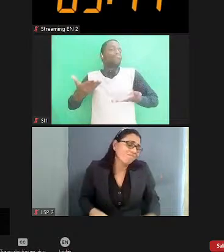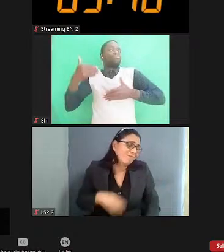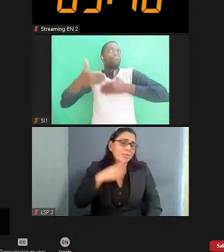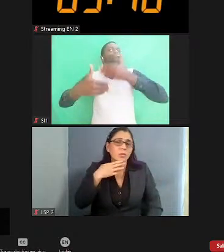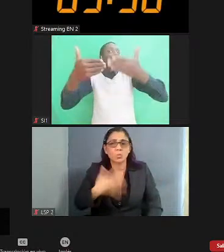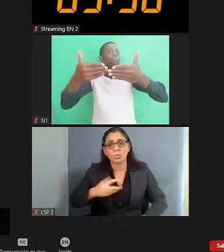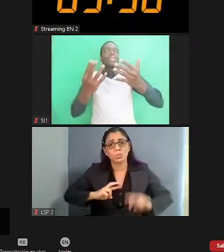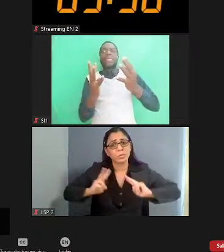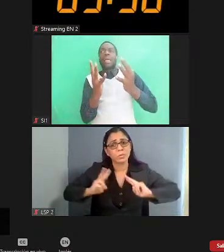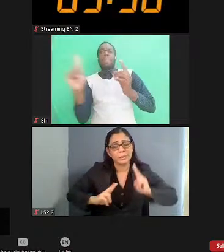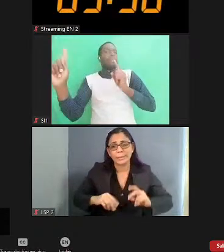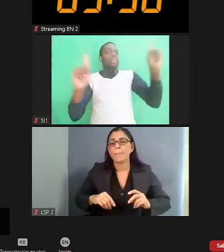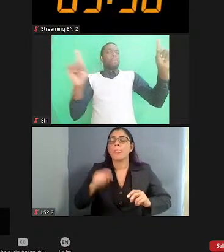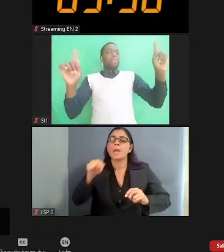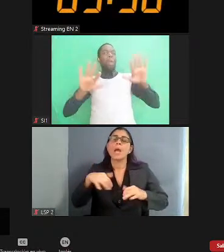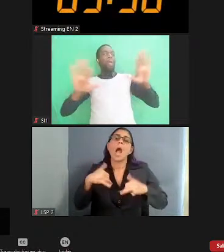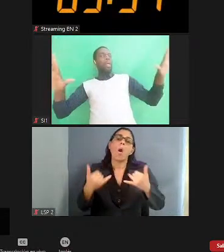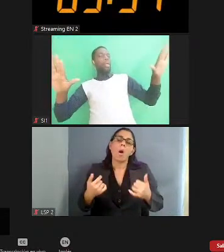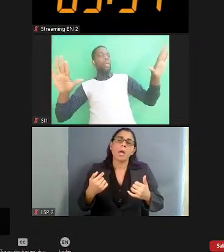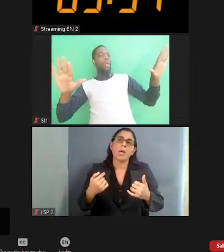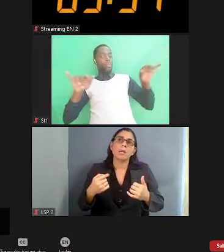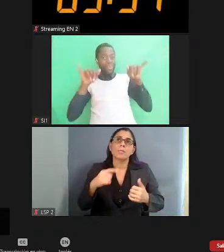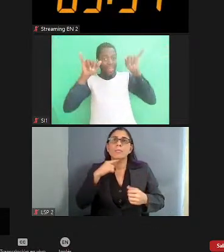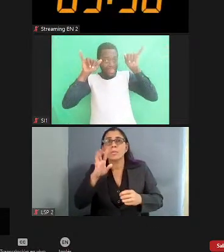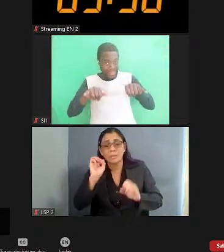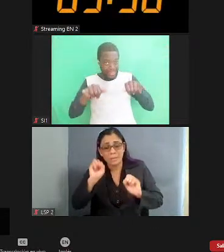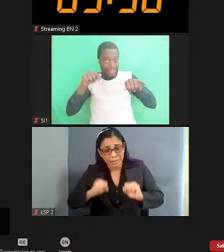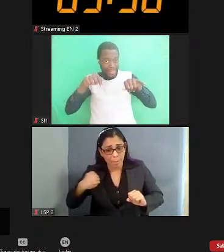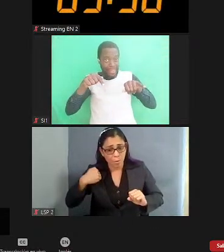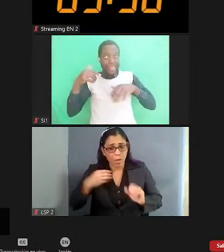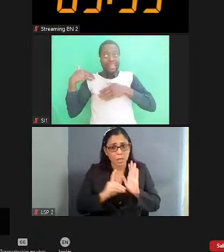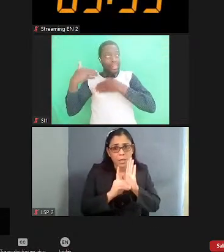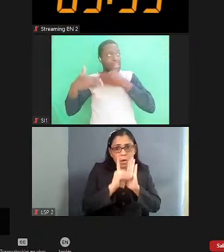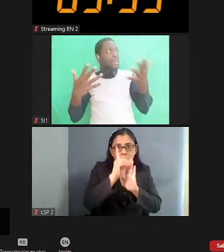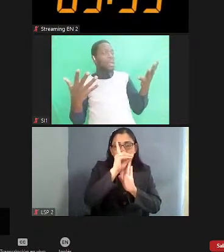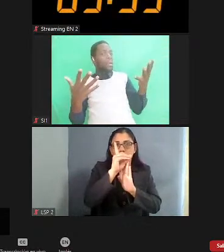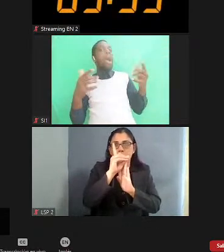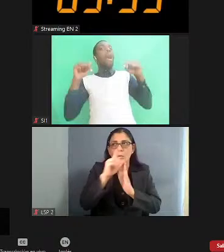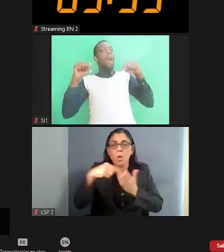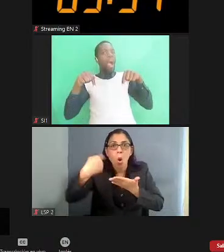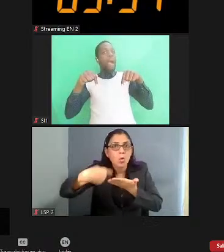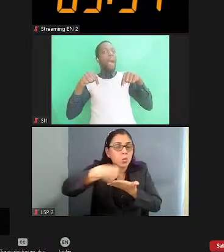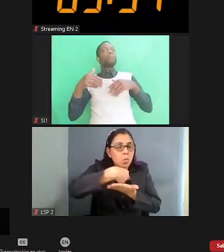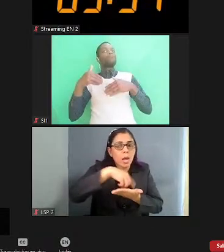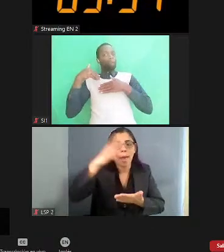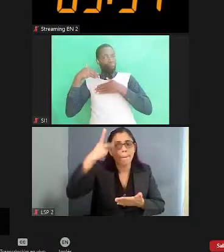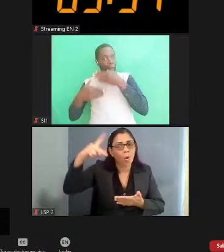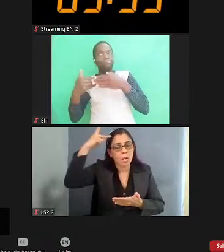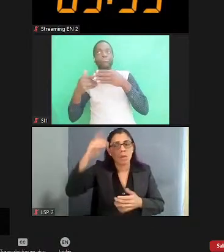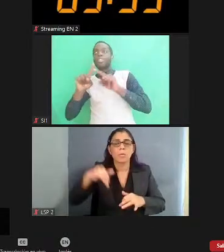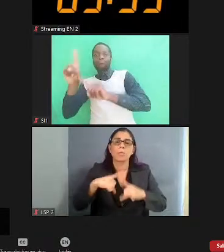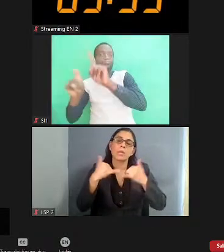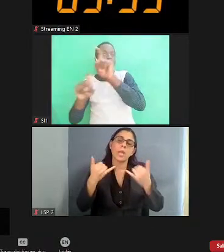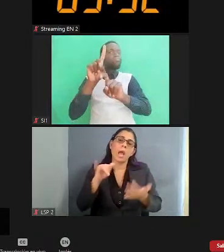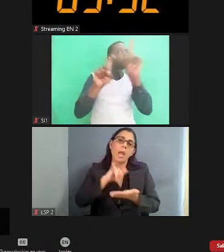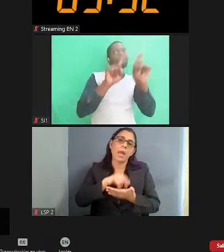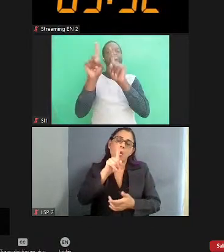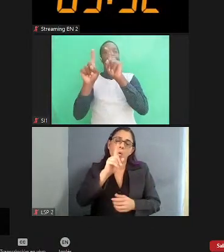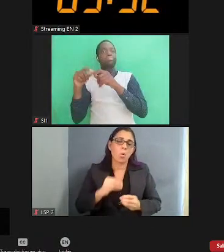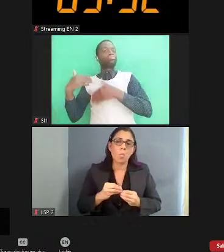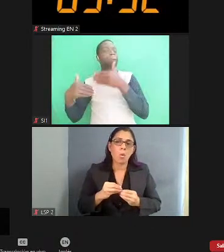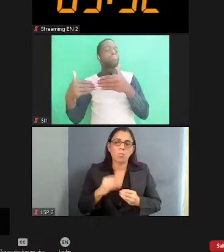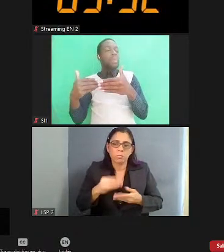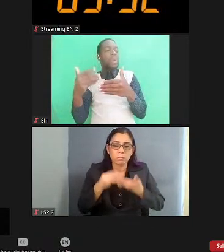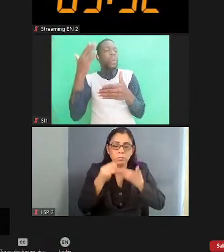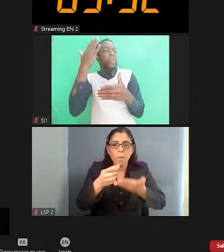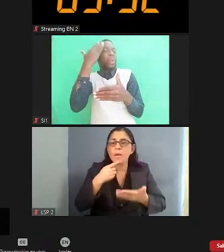living so it is a miss this scenario that we had to develop the consultation process for our policy because